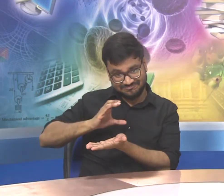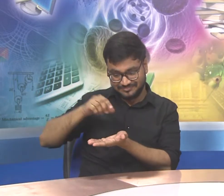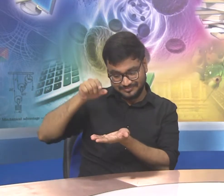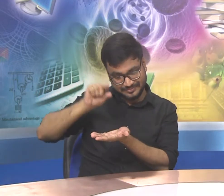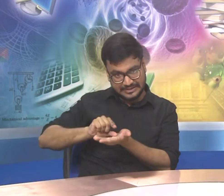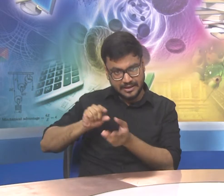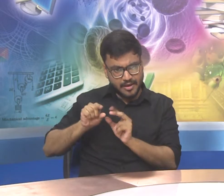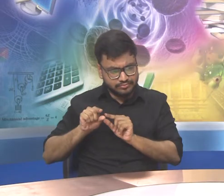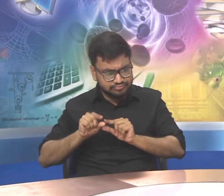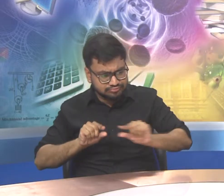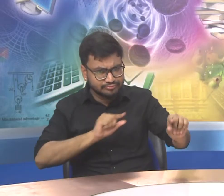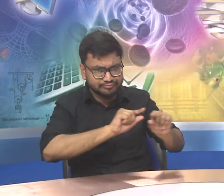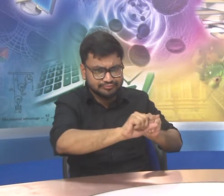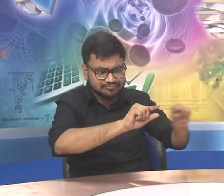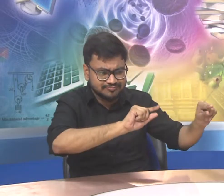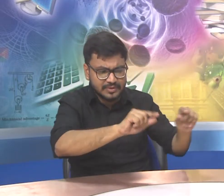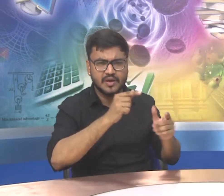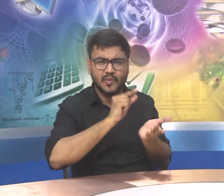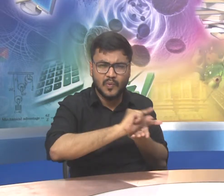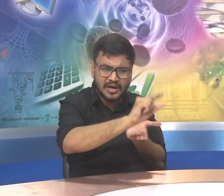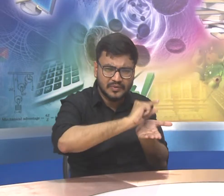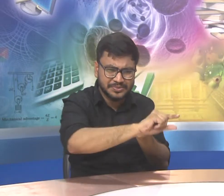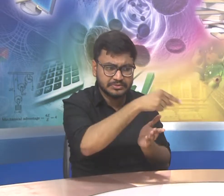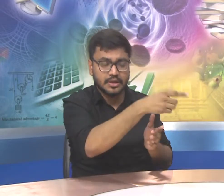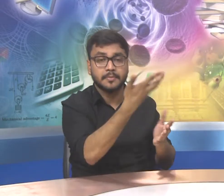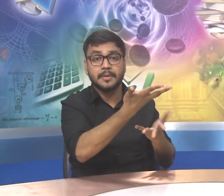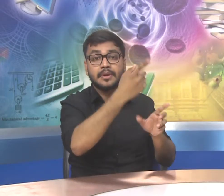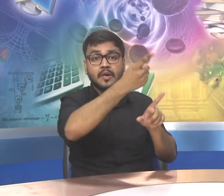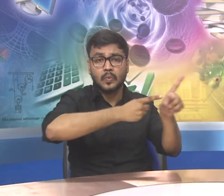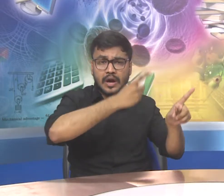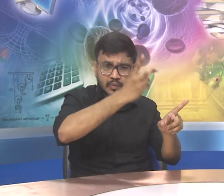Depending upon the nature of deposits,